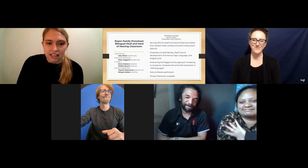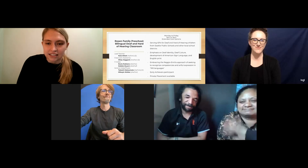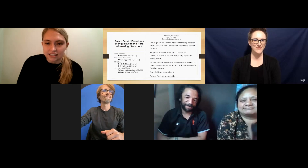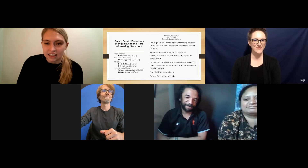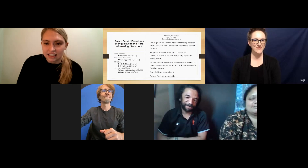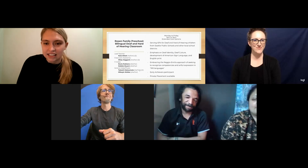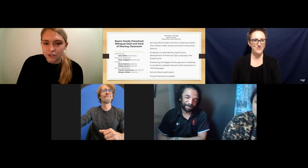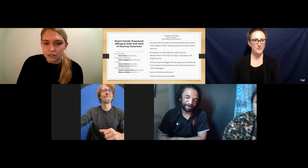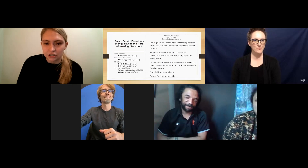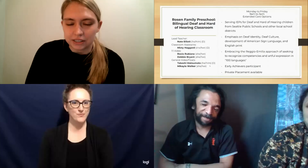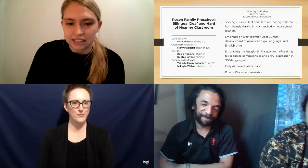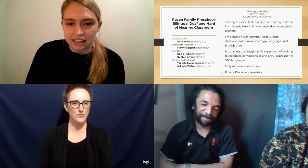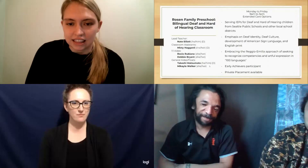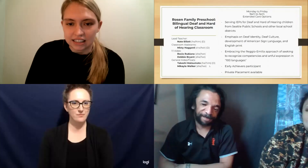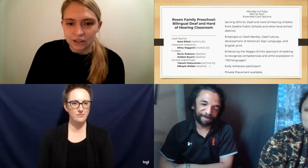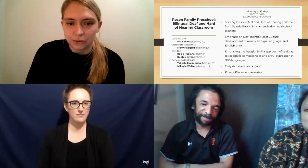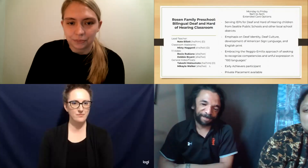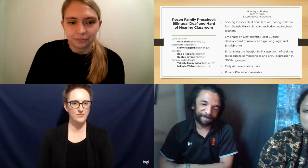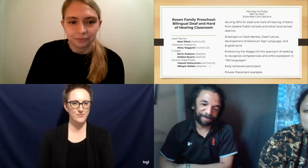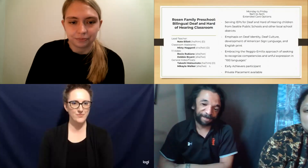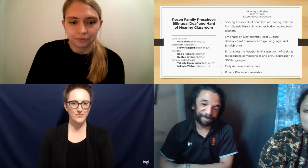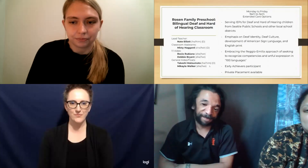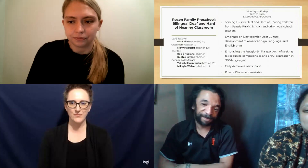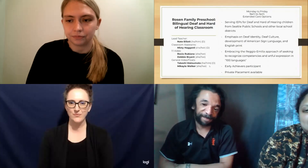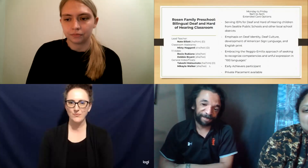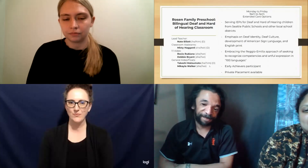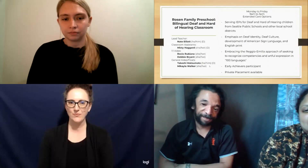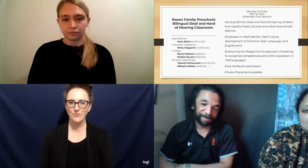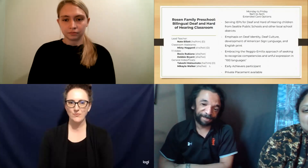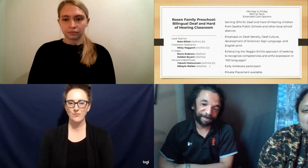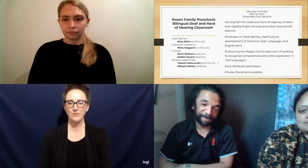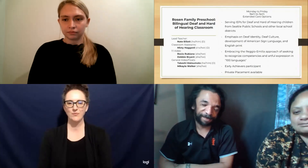And Cass is saying thank you, and Tu is saying thank you.